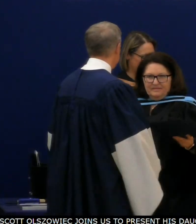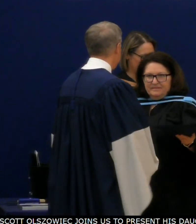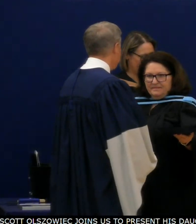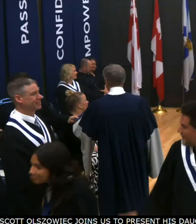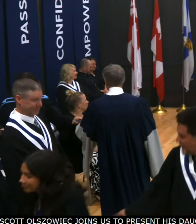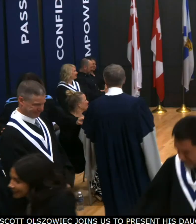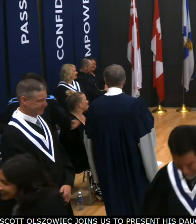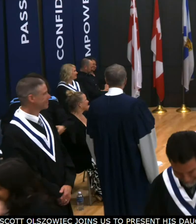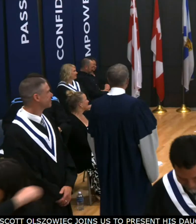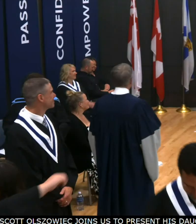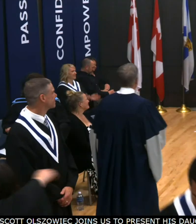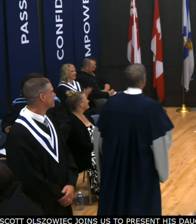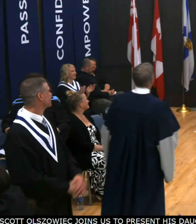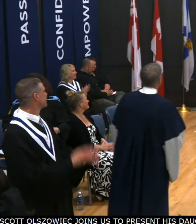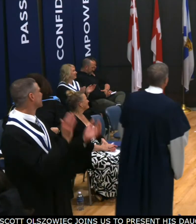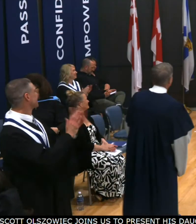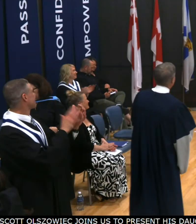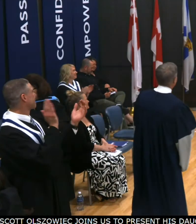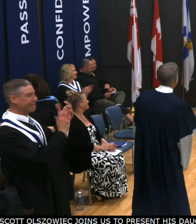Malachi Sampson.